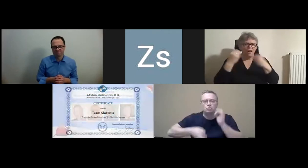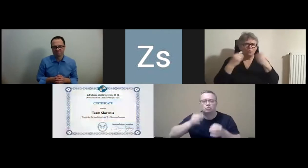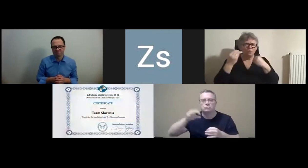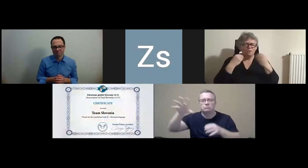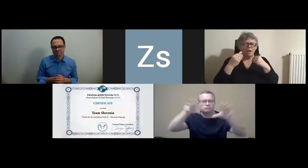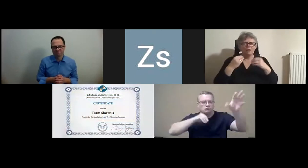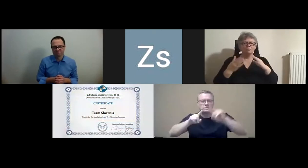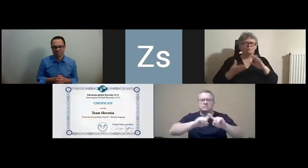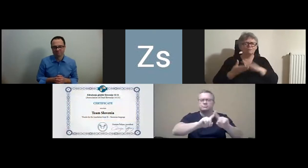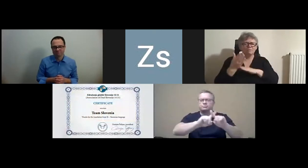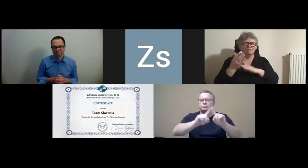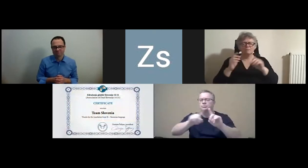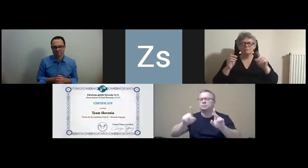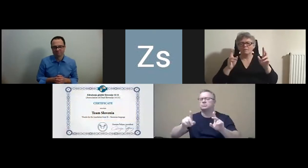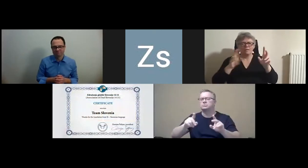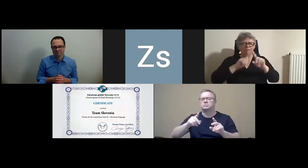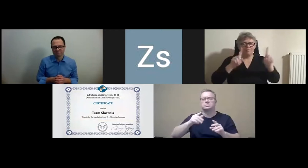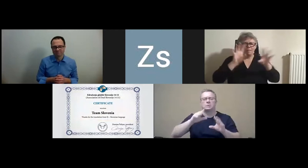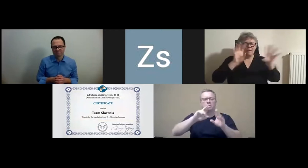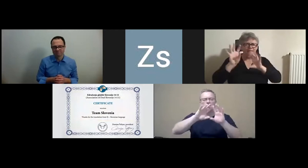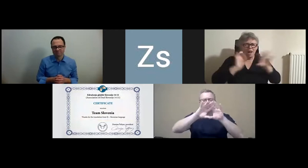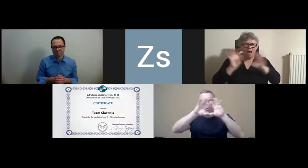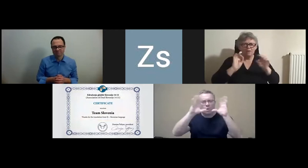Thank you for this learning opportunity